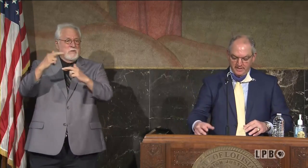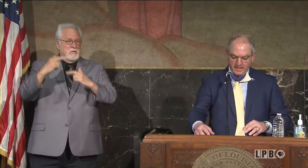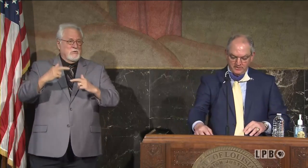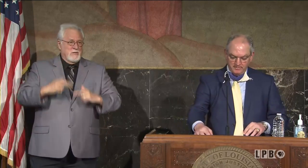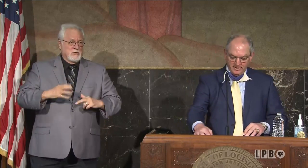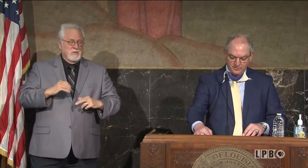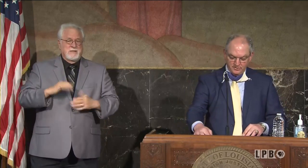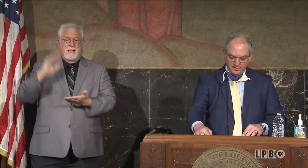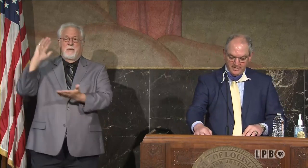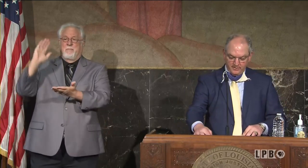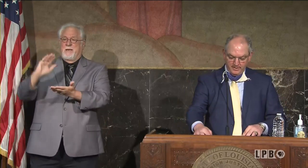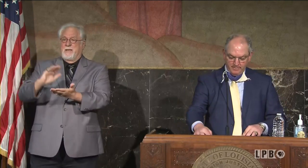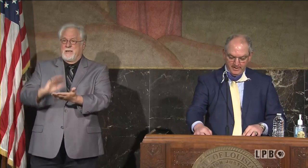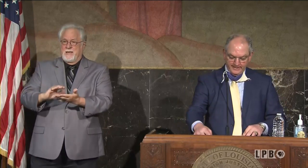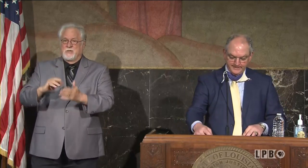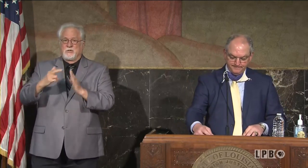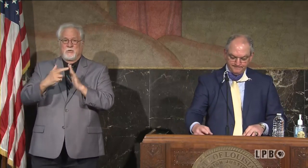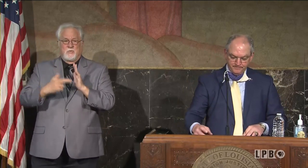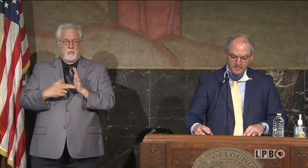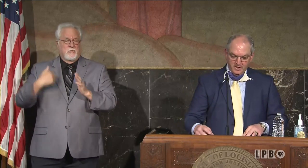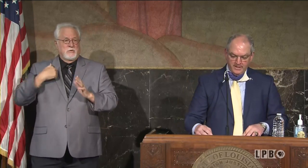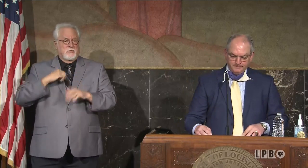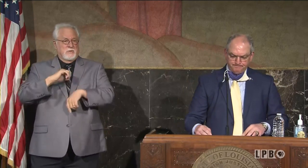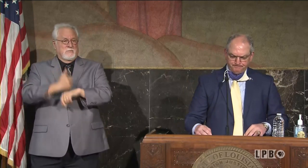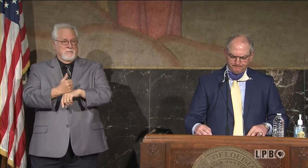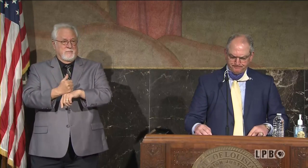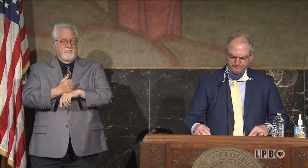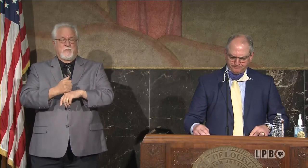and mitigation measures that are in place.